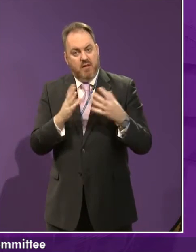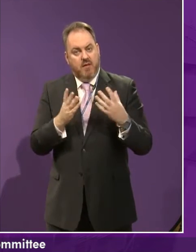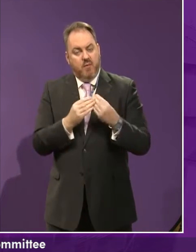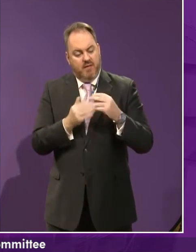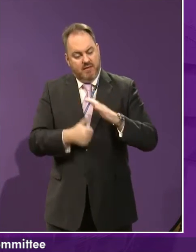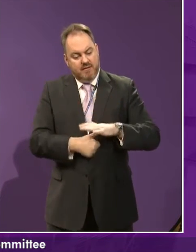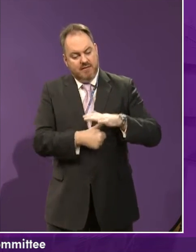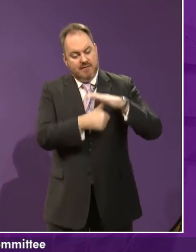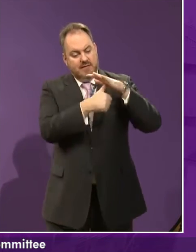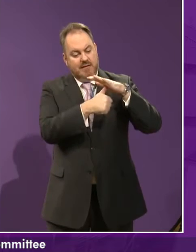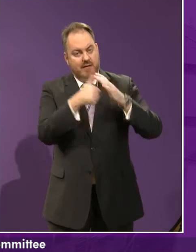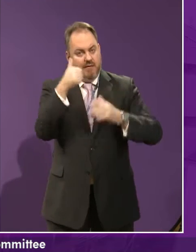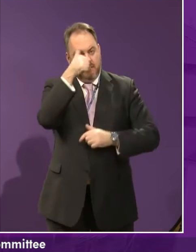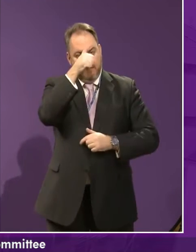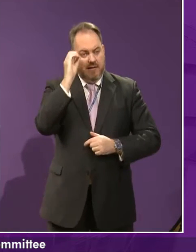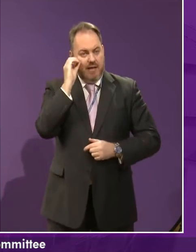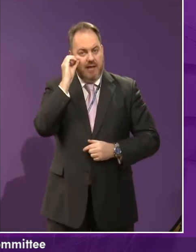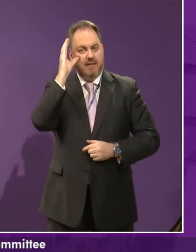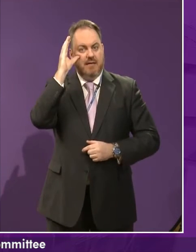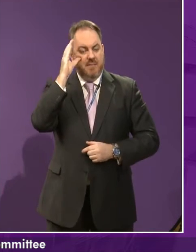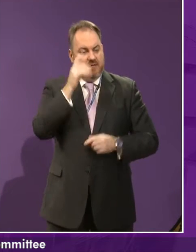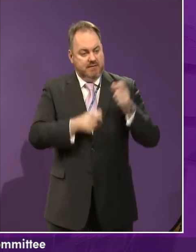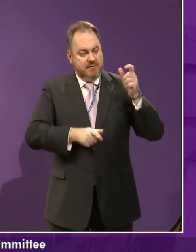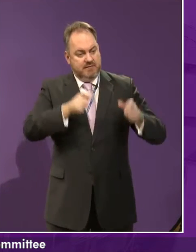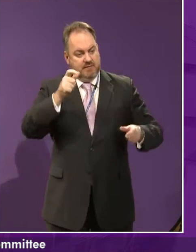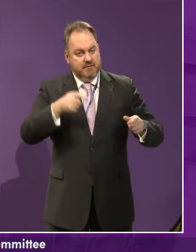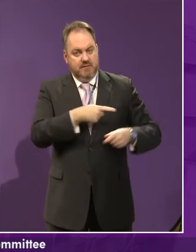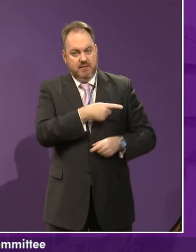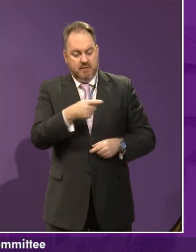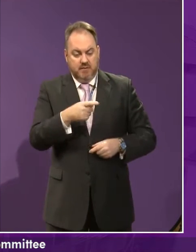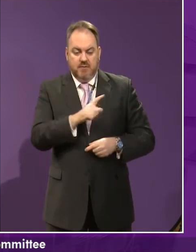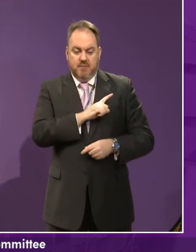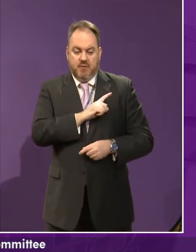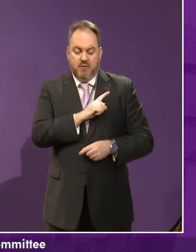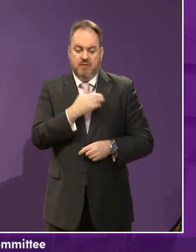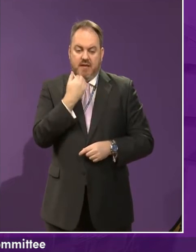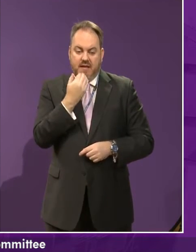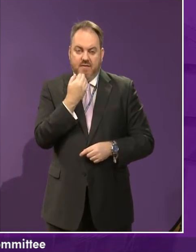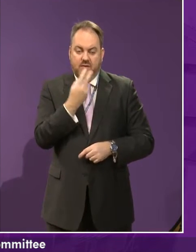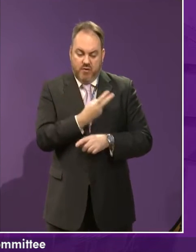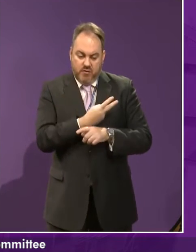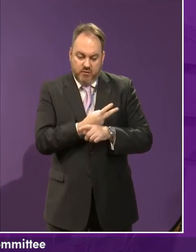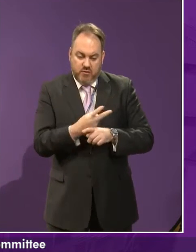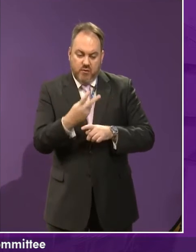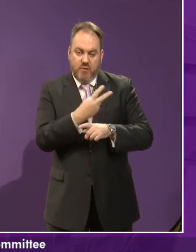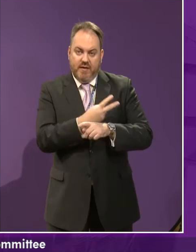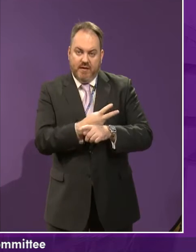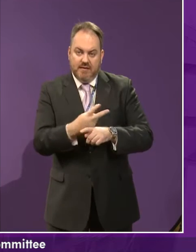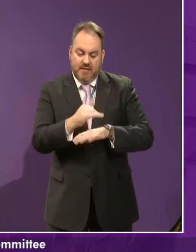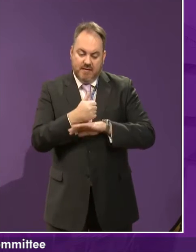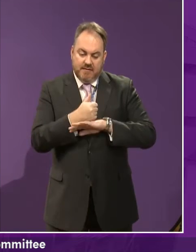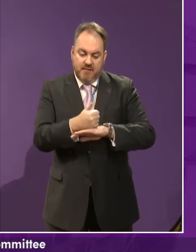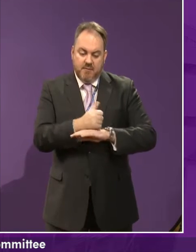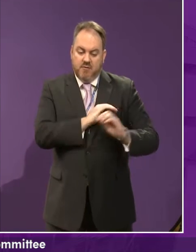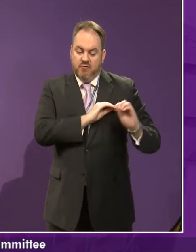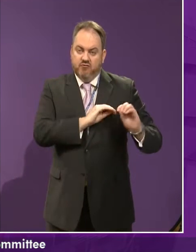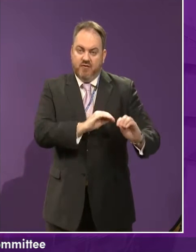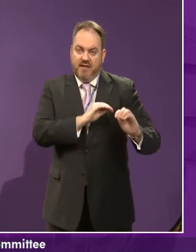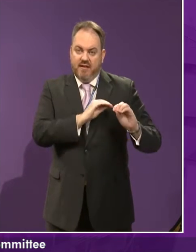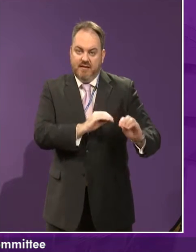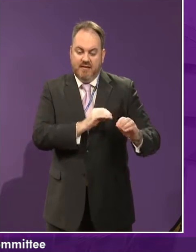senior academics who's driven the project, a fortnightly Wednesday afternoon training session